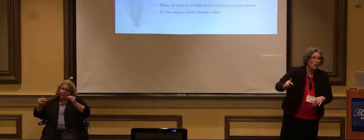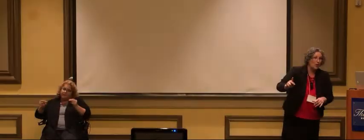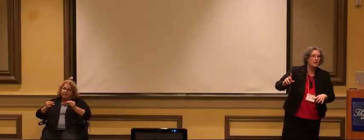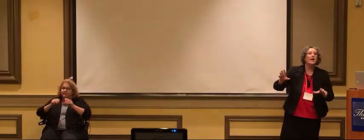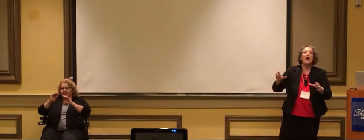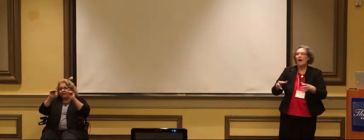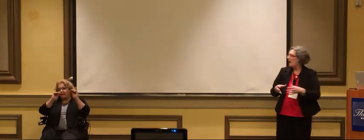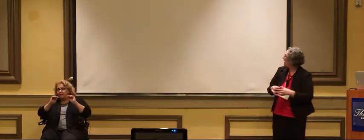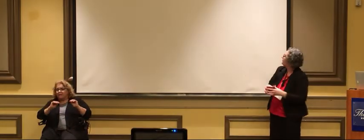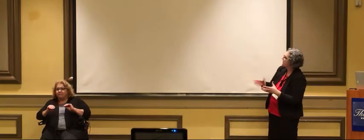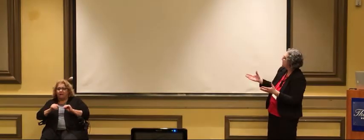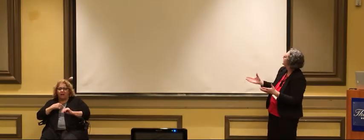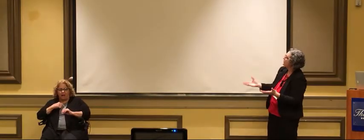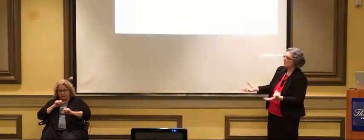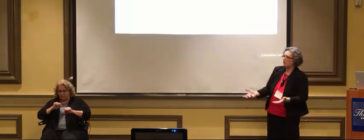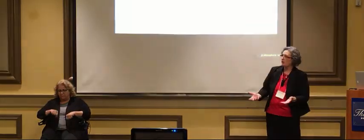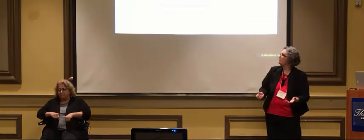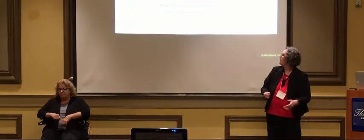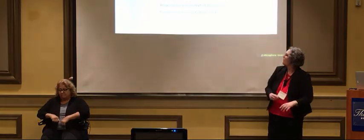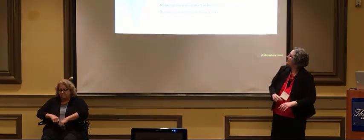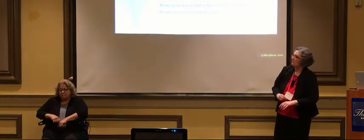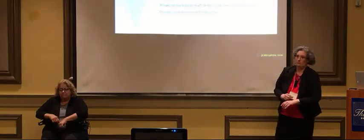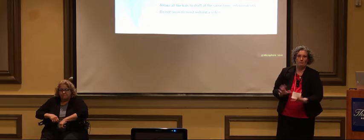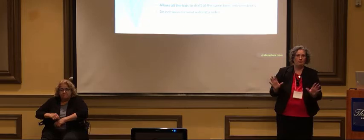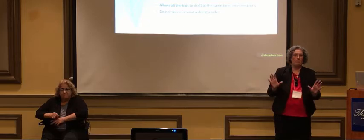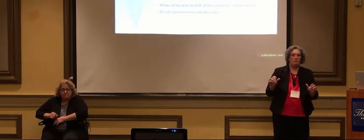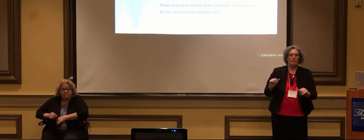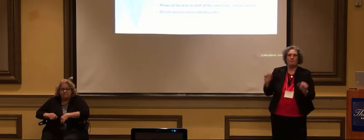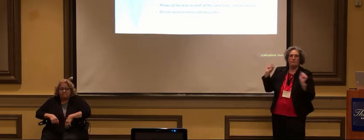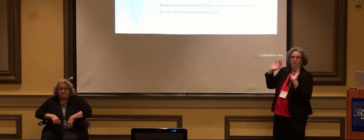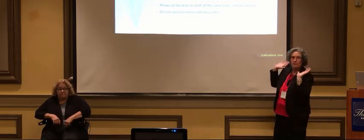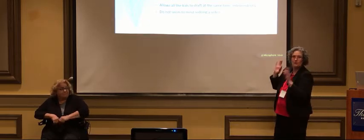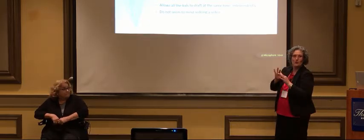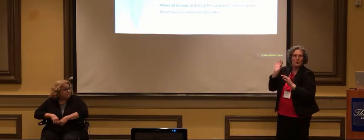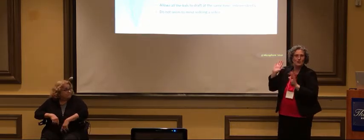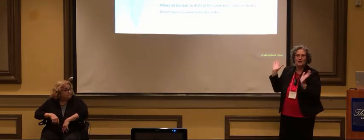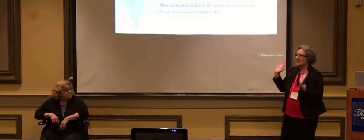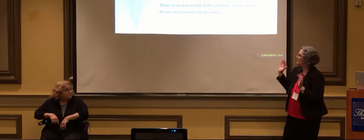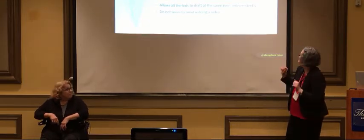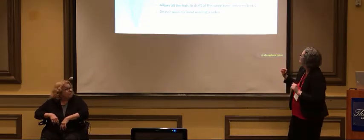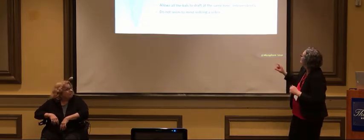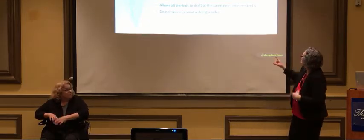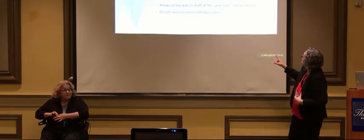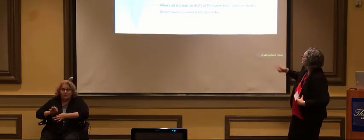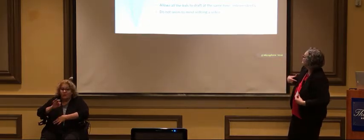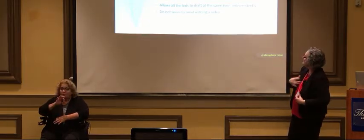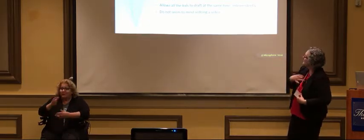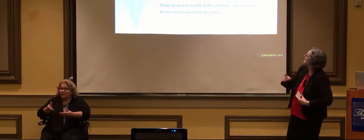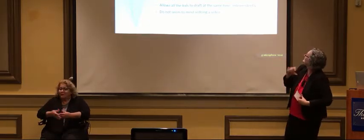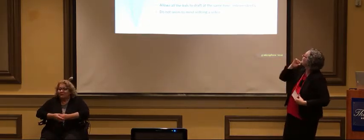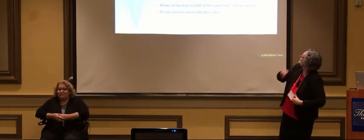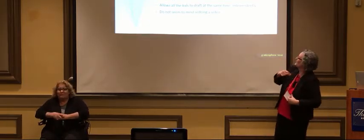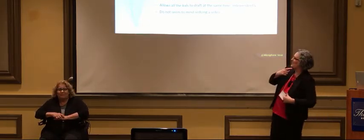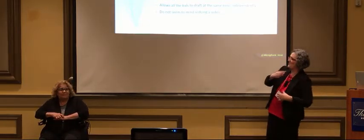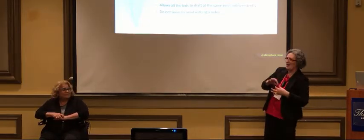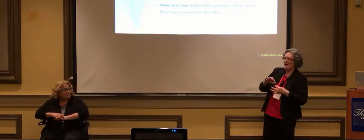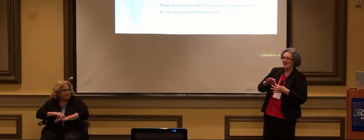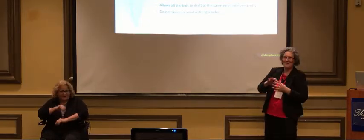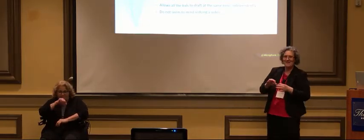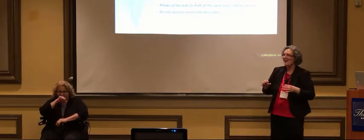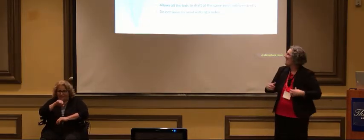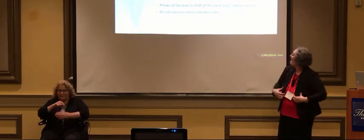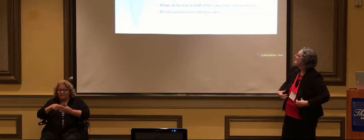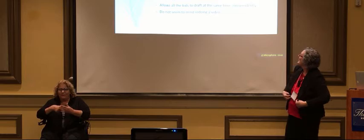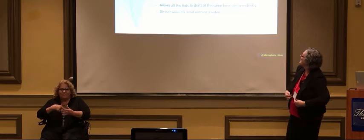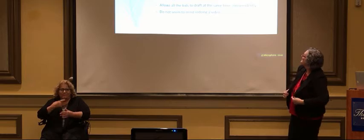decorations and parts? I absolutely could. There's a ghost in here. He loves what I'm